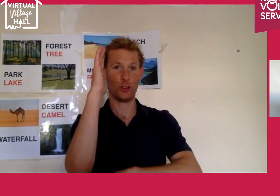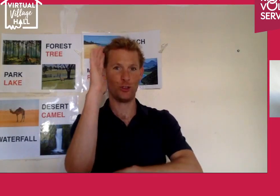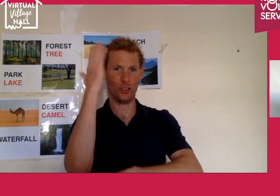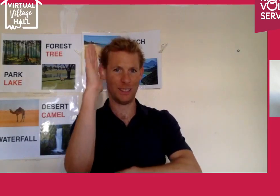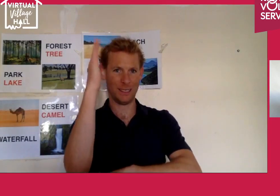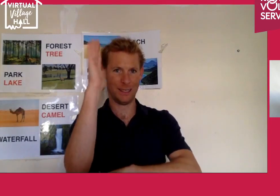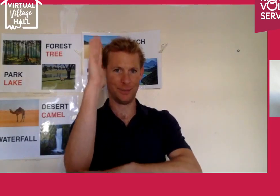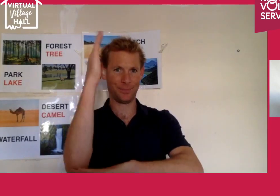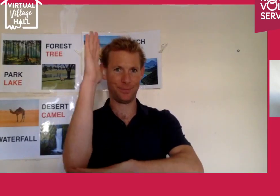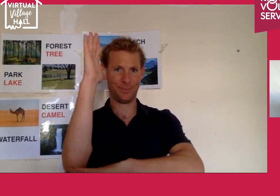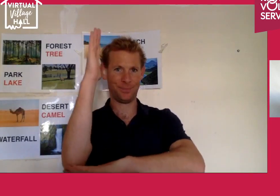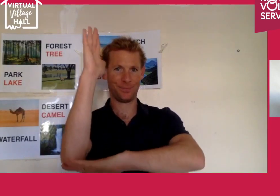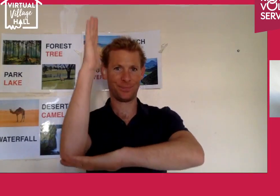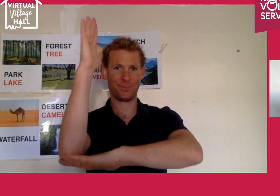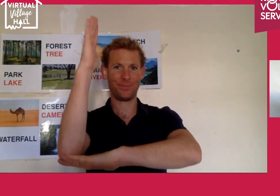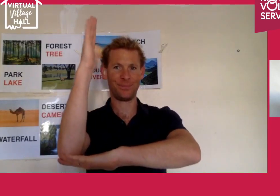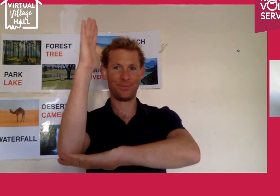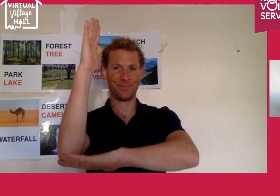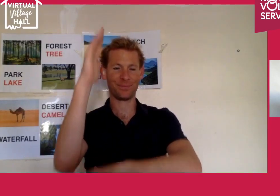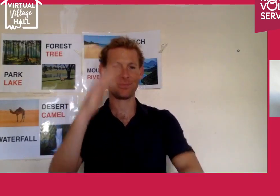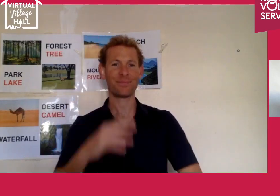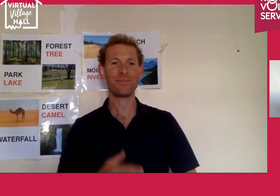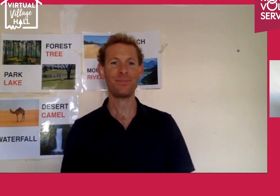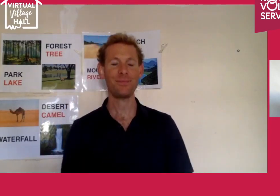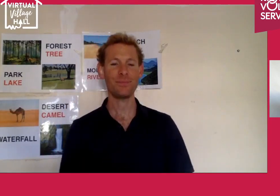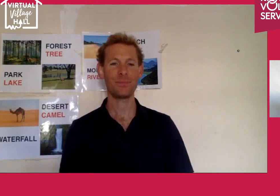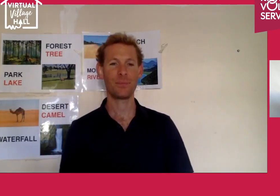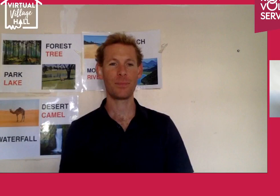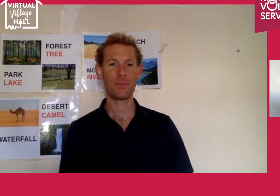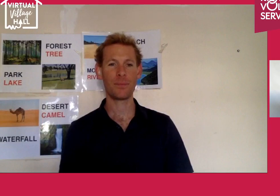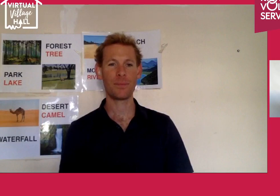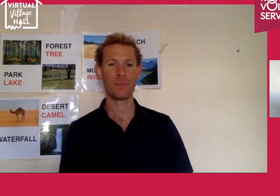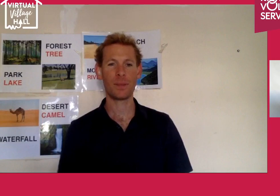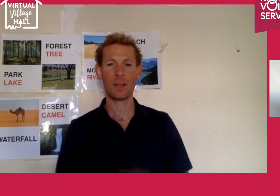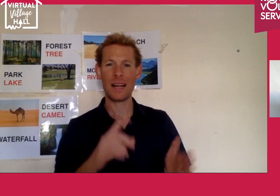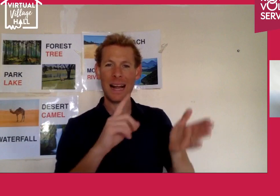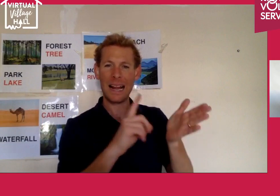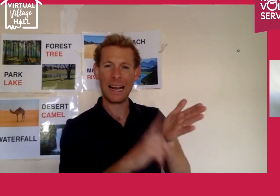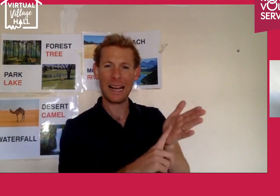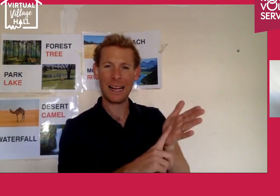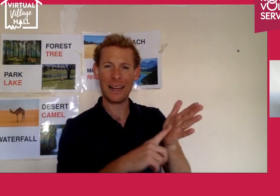Excellent. Tree. Yep. And have the base. Yep.